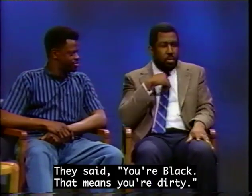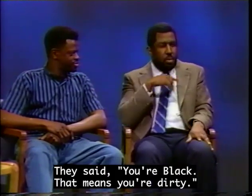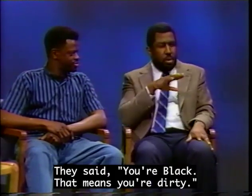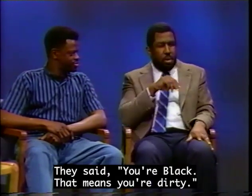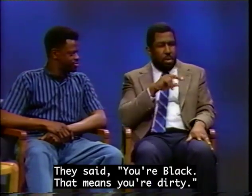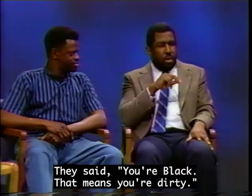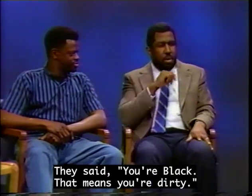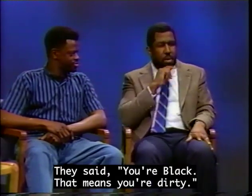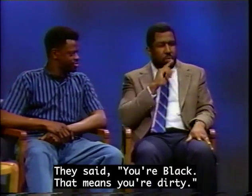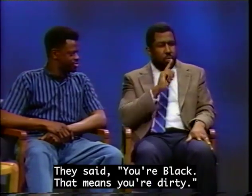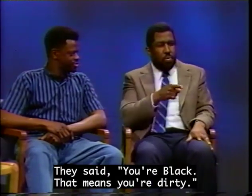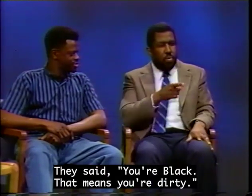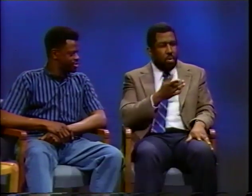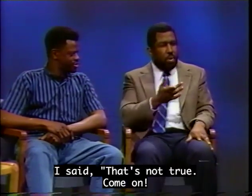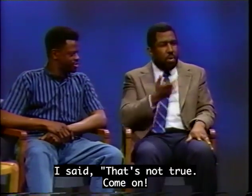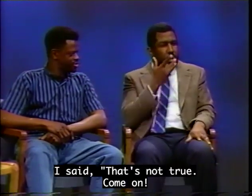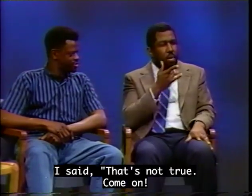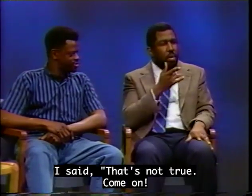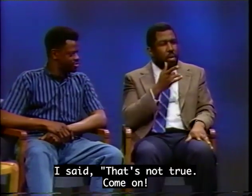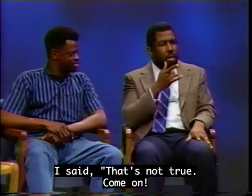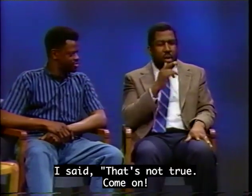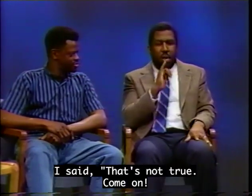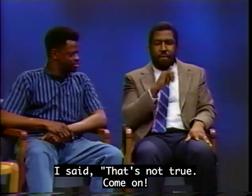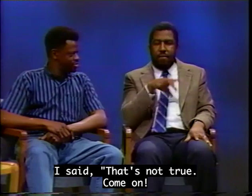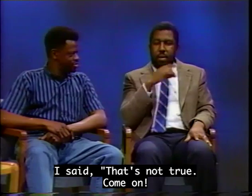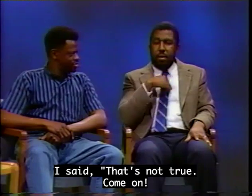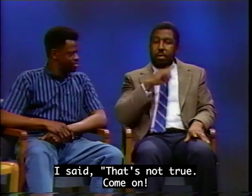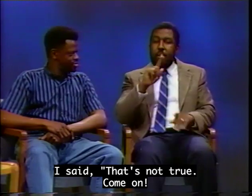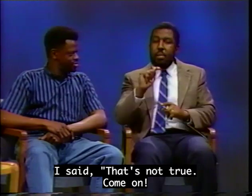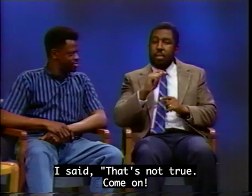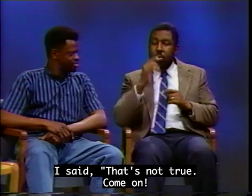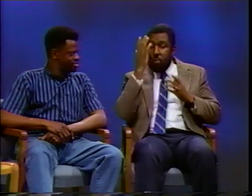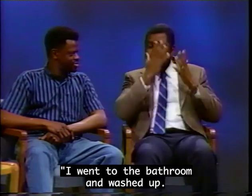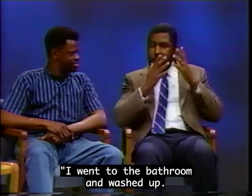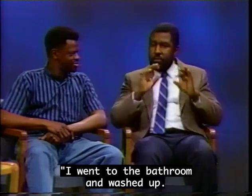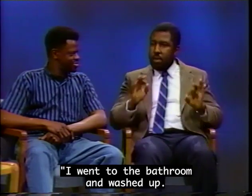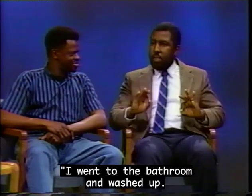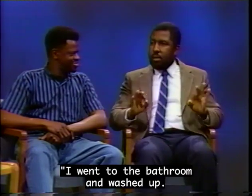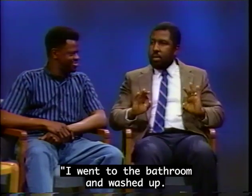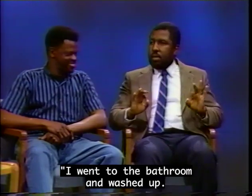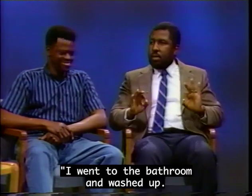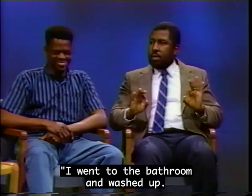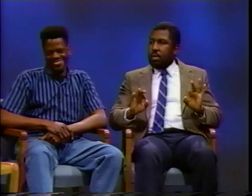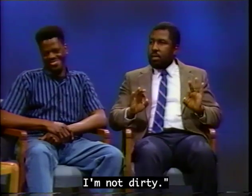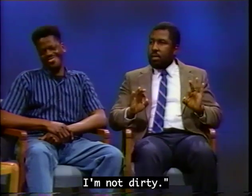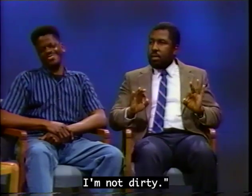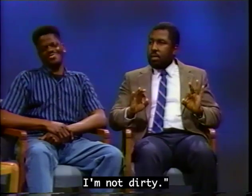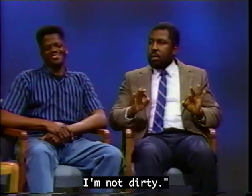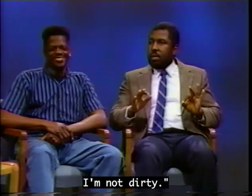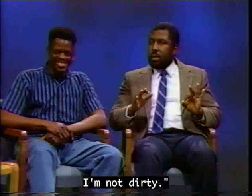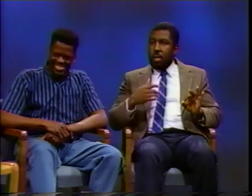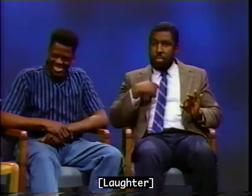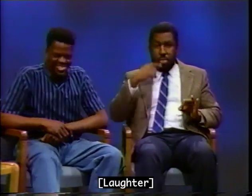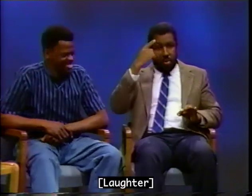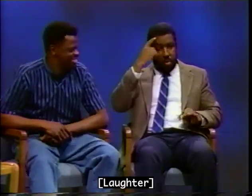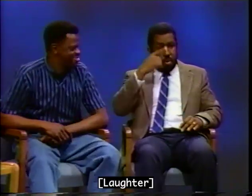black. That means you're dirty. I said, it's not true. Come on. I went to the bathroom and washed up. I'm not dirty. Come on.